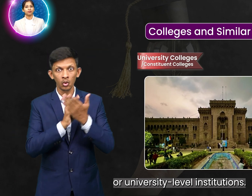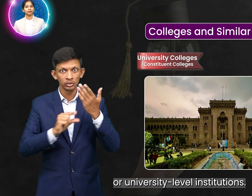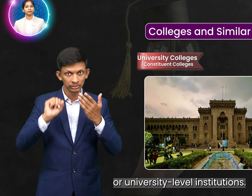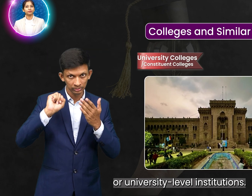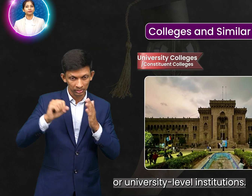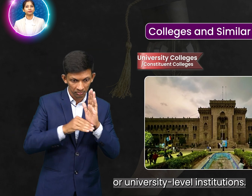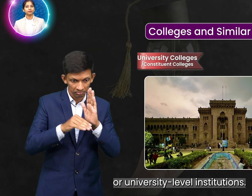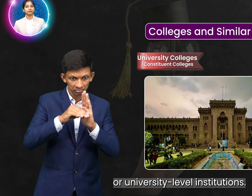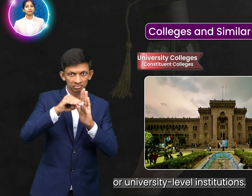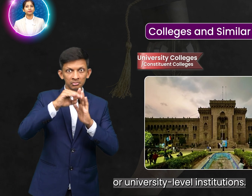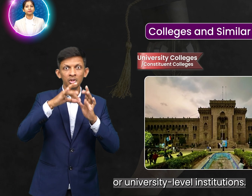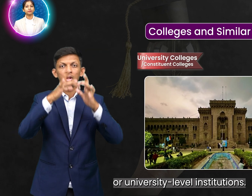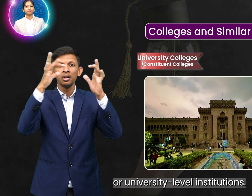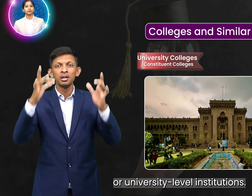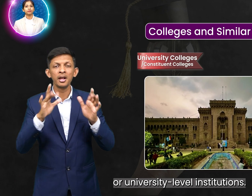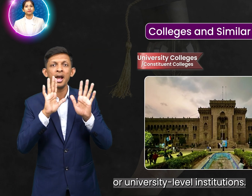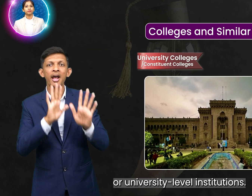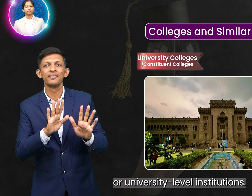institutions.